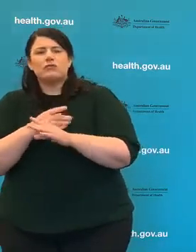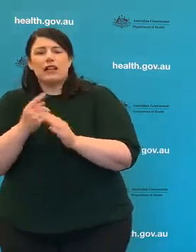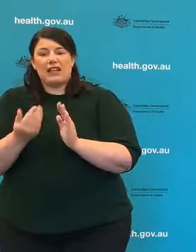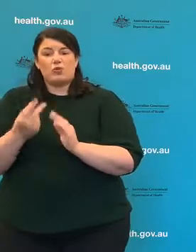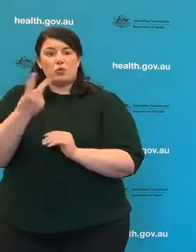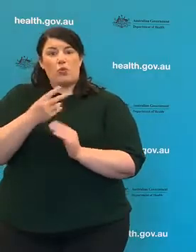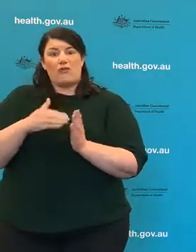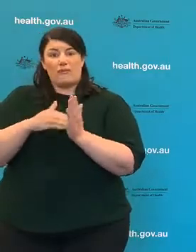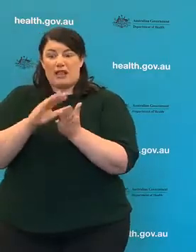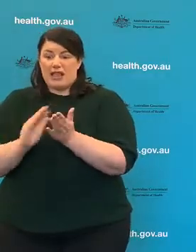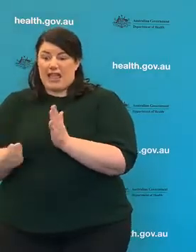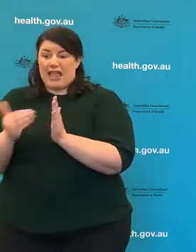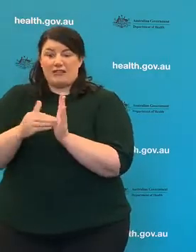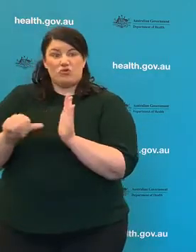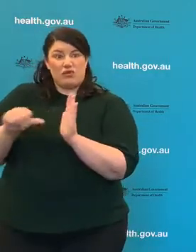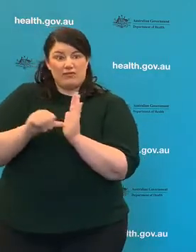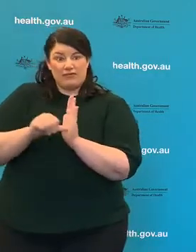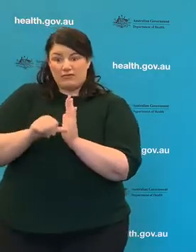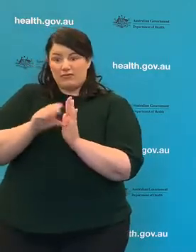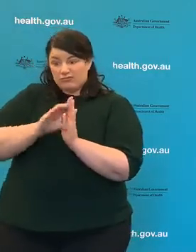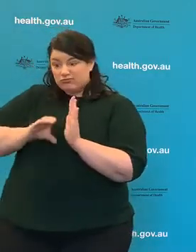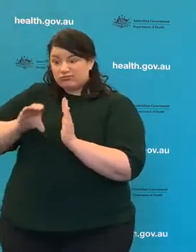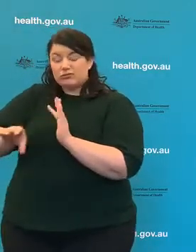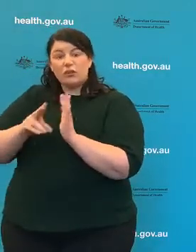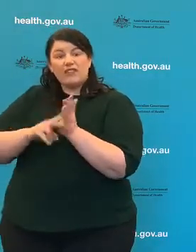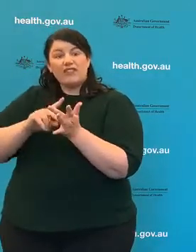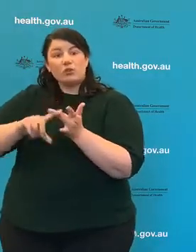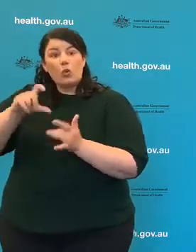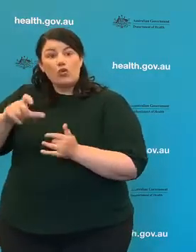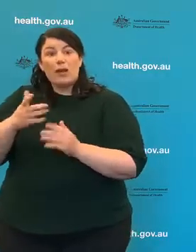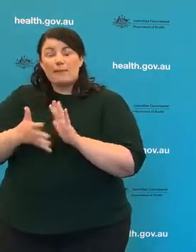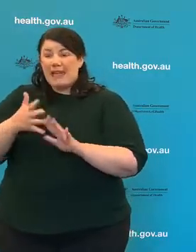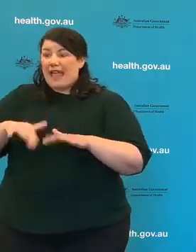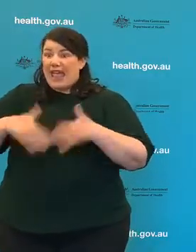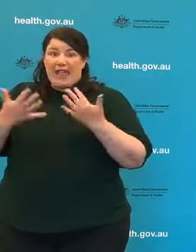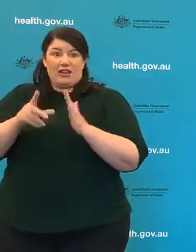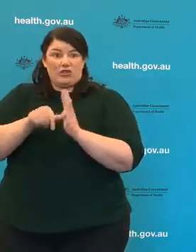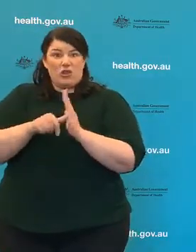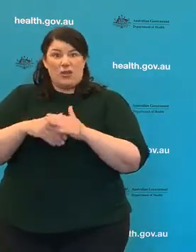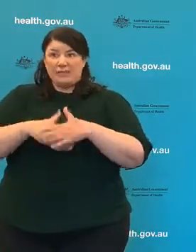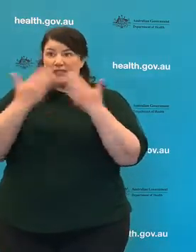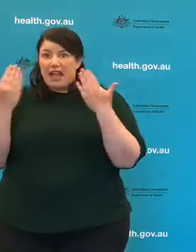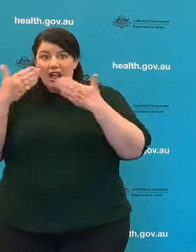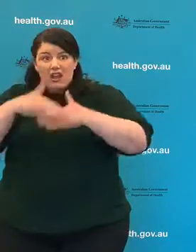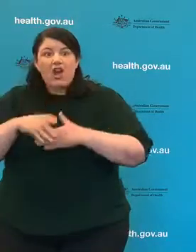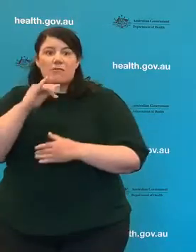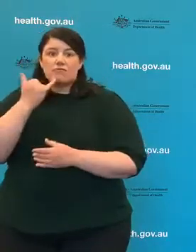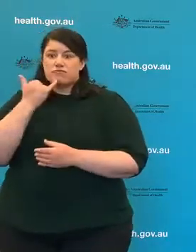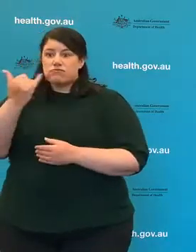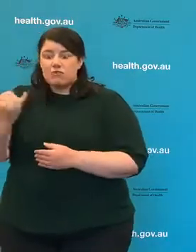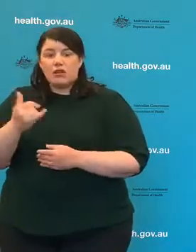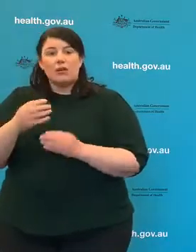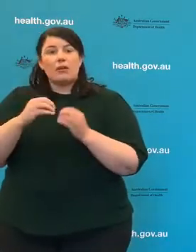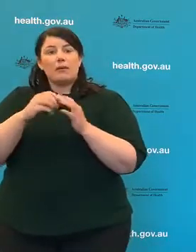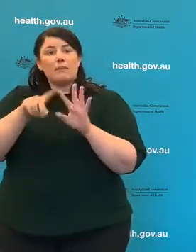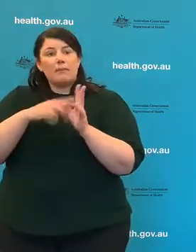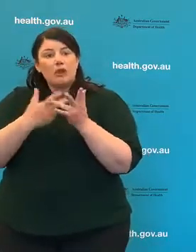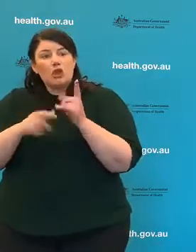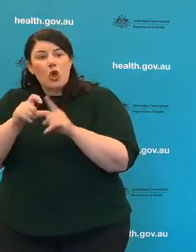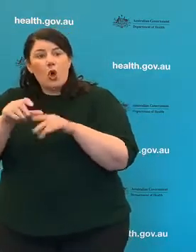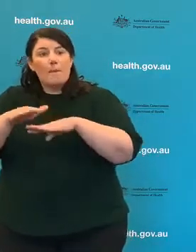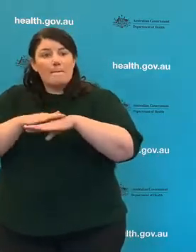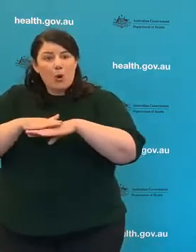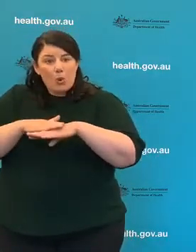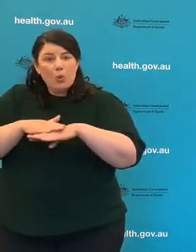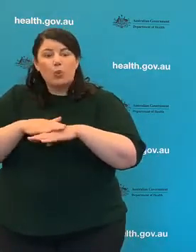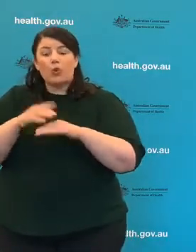funding to ensure that people in Victoria can access 24/7 mental health support, such as through Beyond Blue, Lifeline